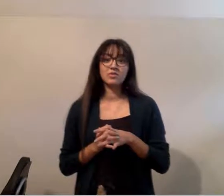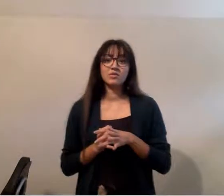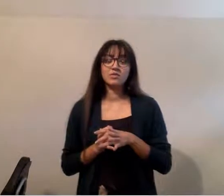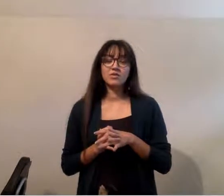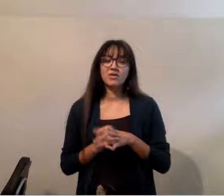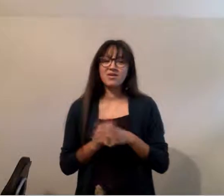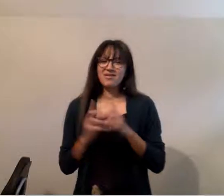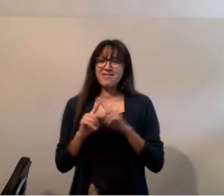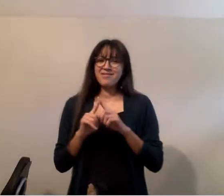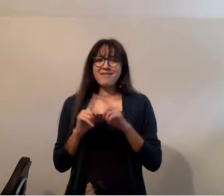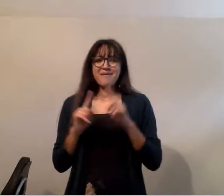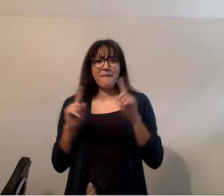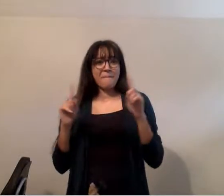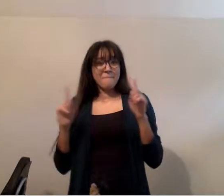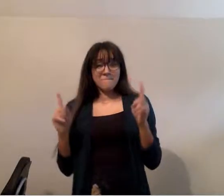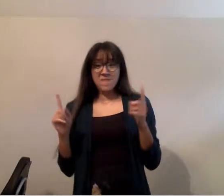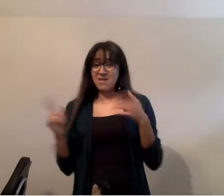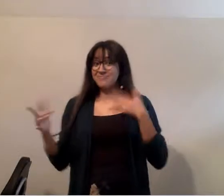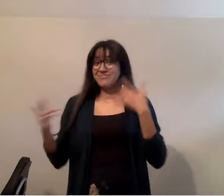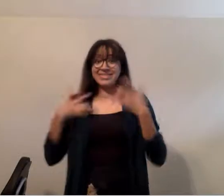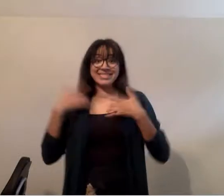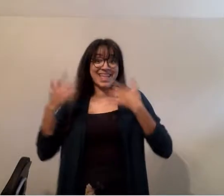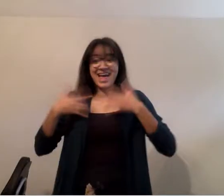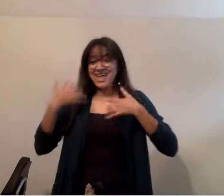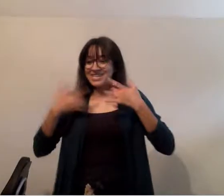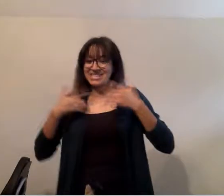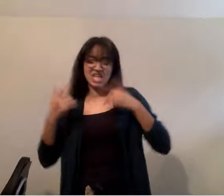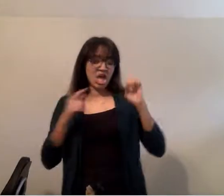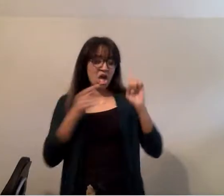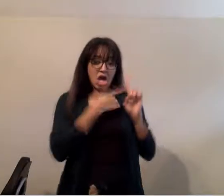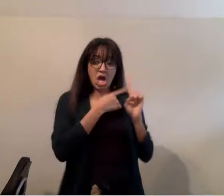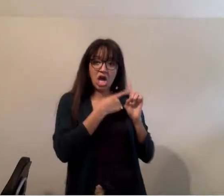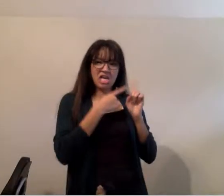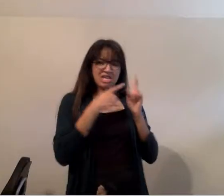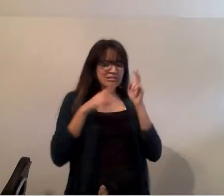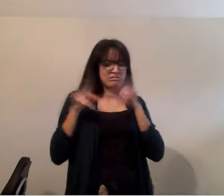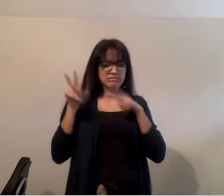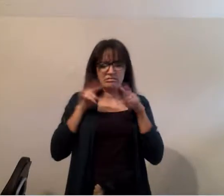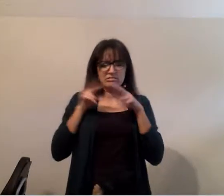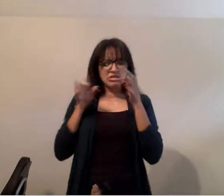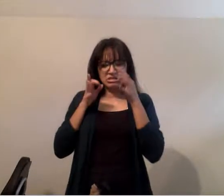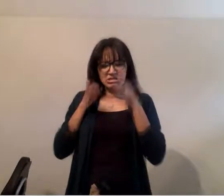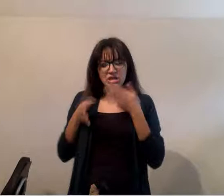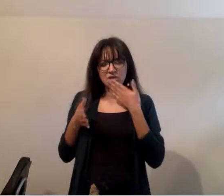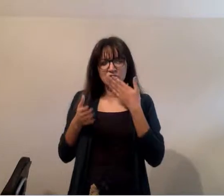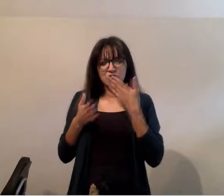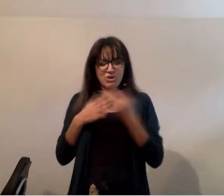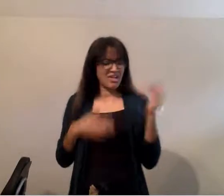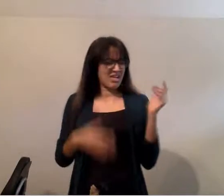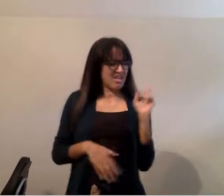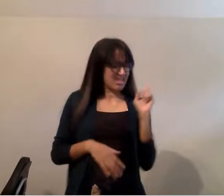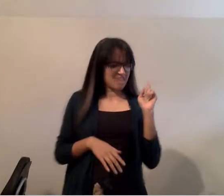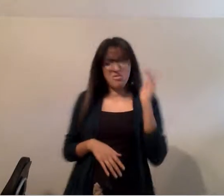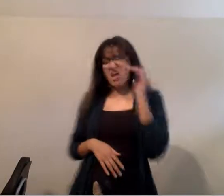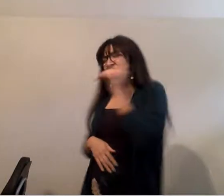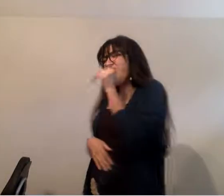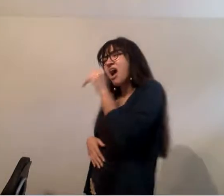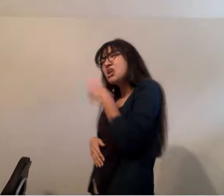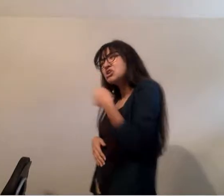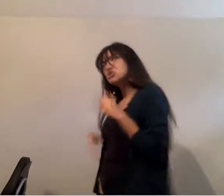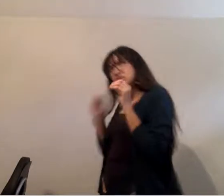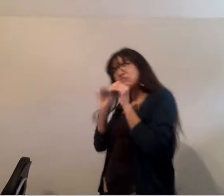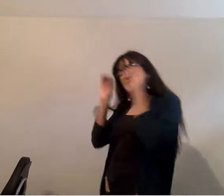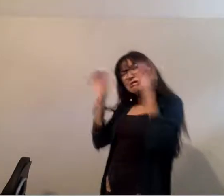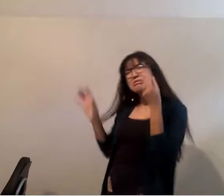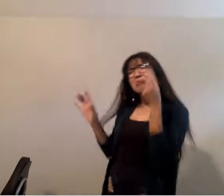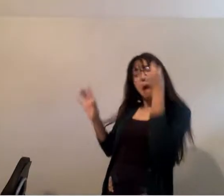But in the middle of all this excitement, the rational decision maker seemed to have something else on his mind. He was saying, are we clear on what we just accepted? Do